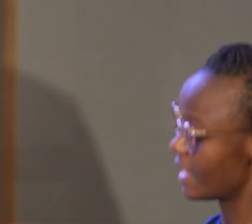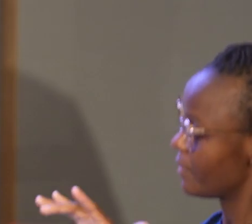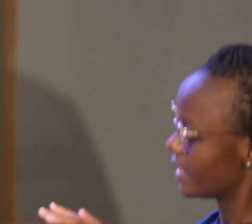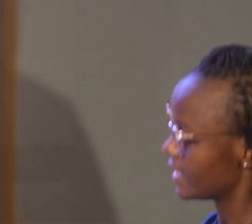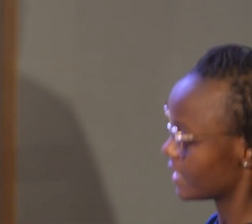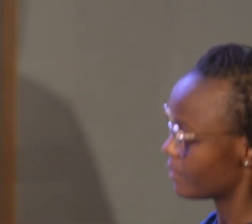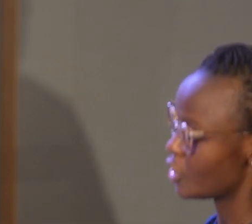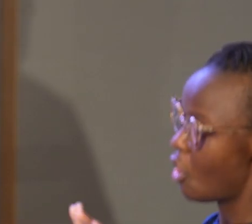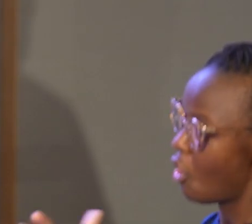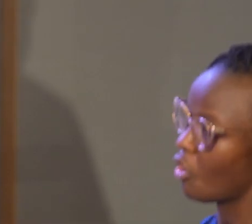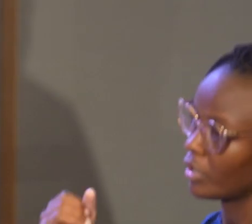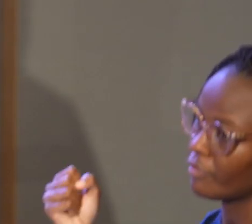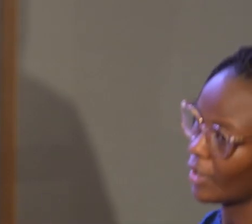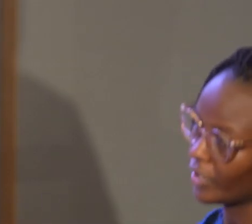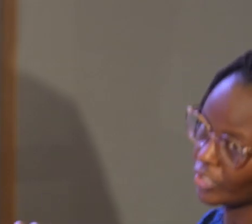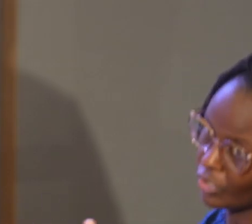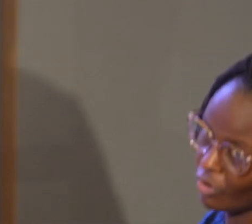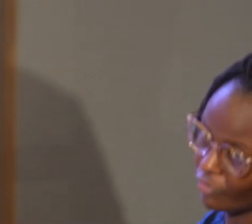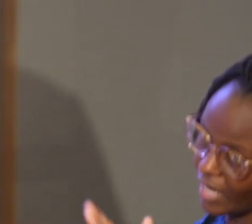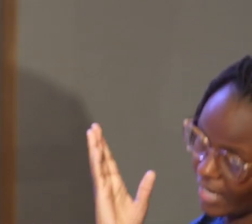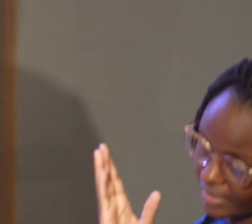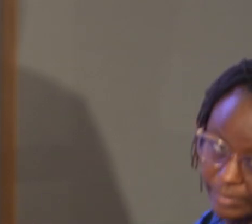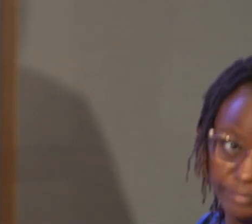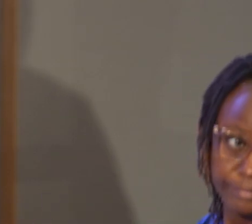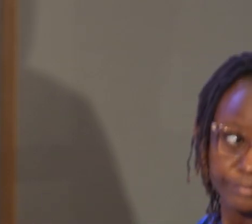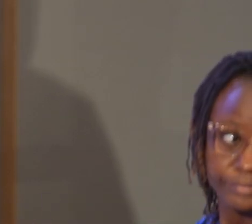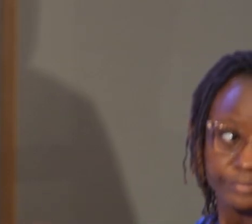or violation of a right. Now,